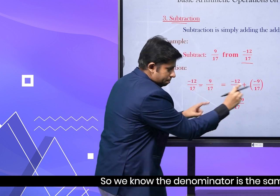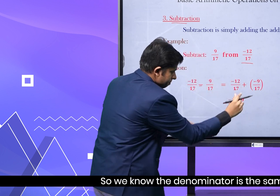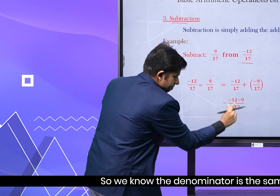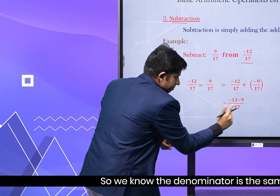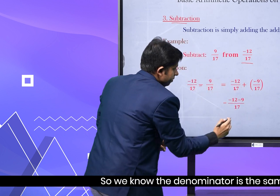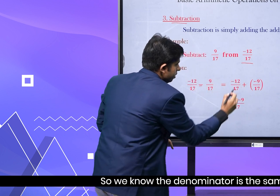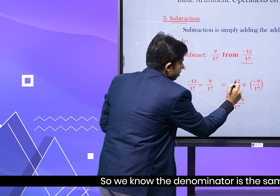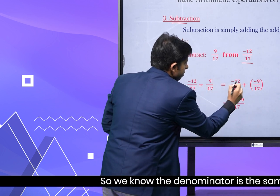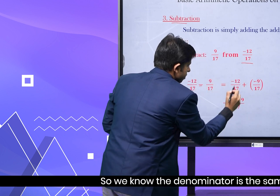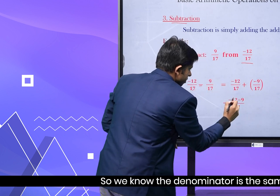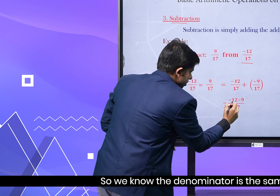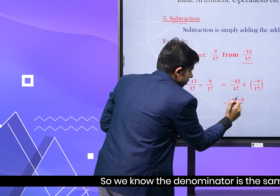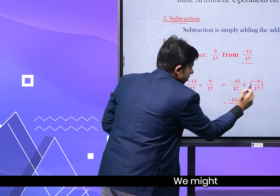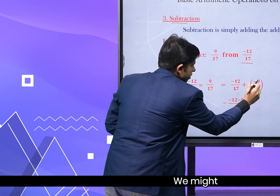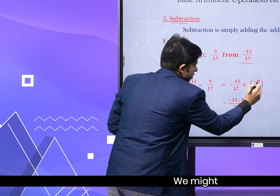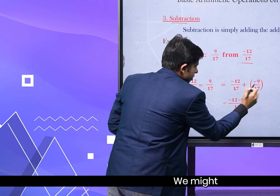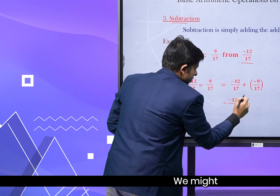denominator is the same. We